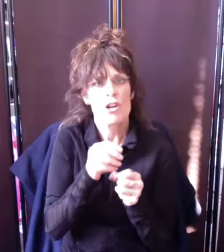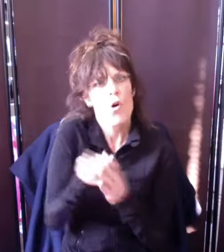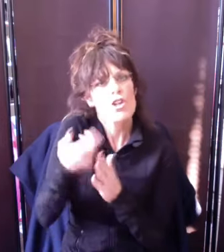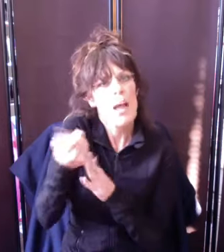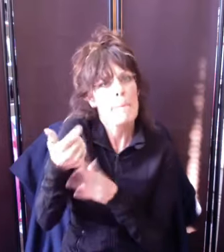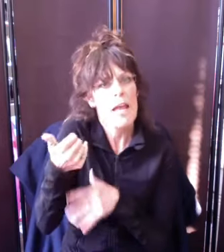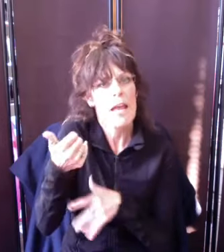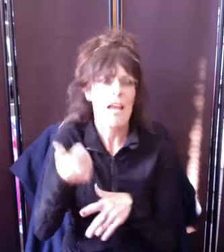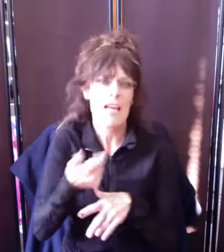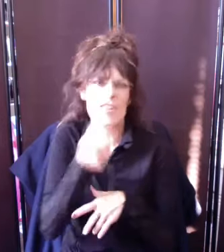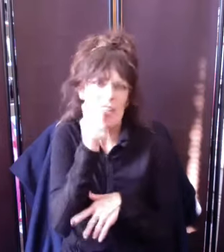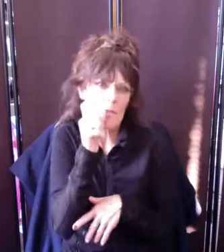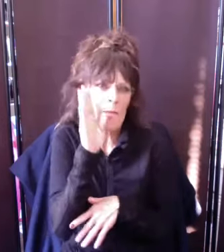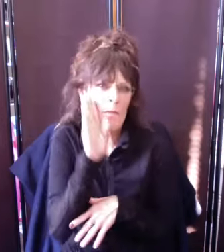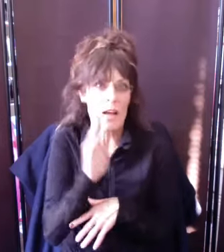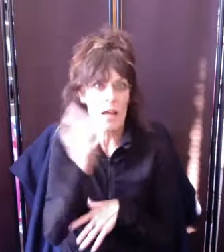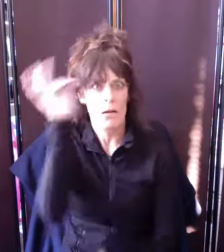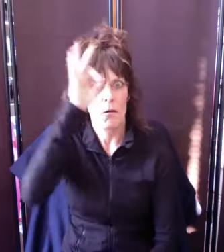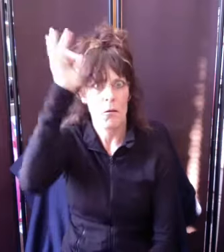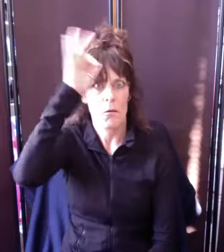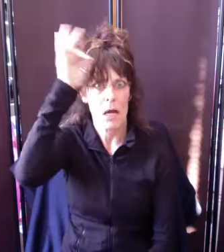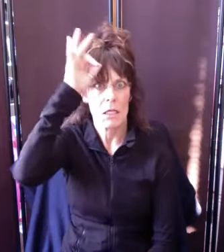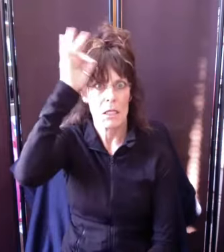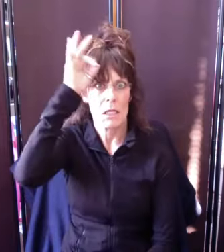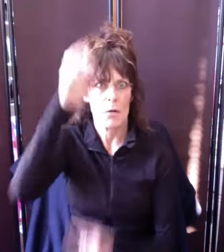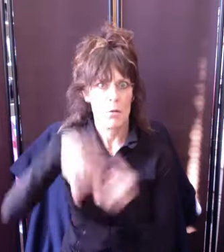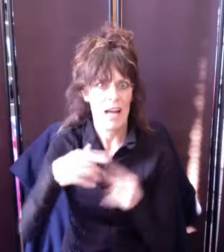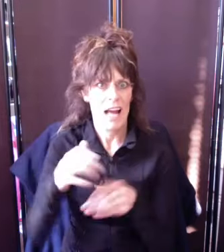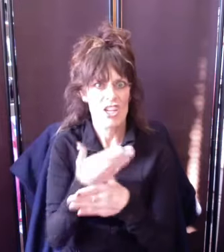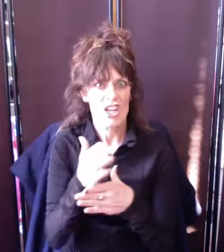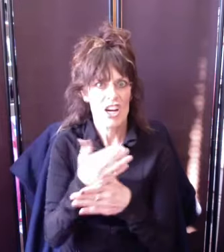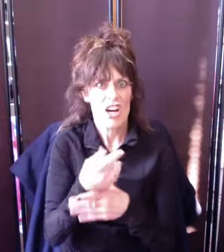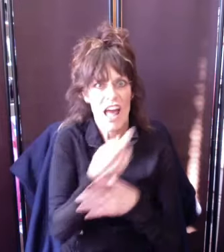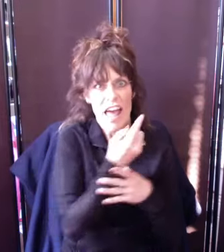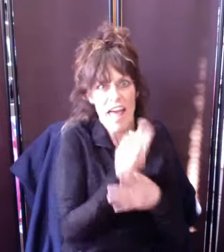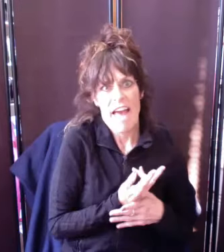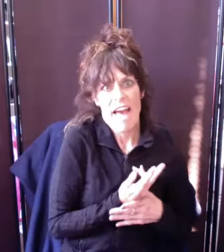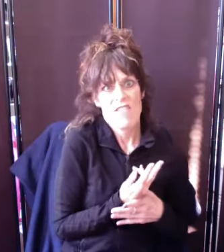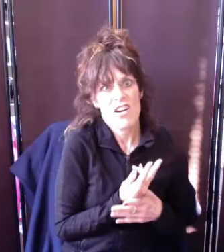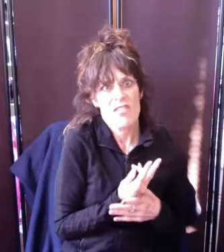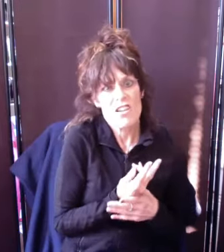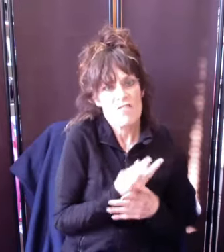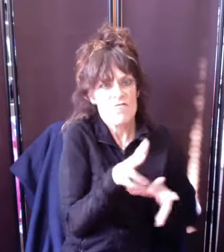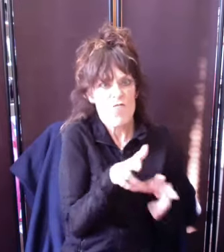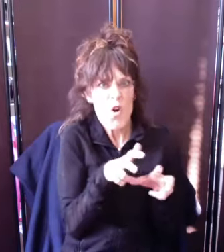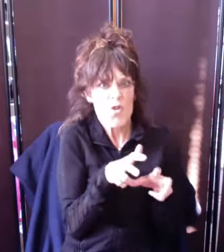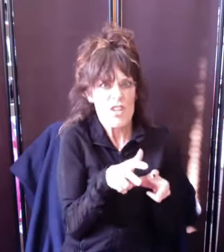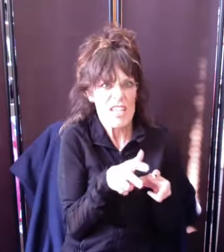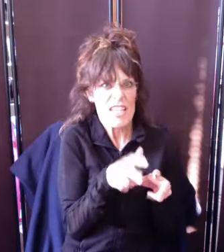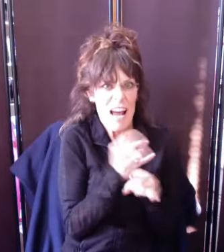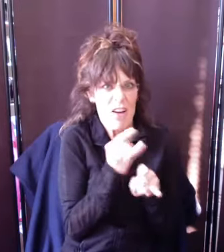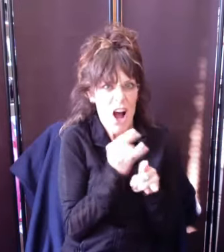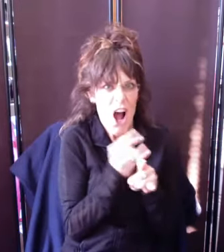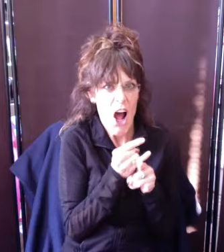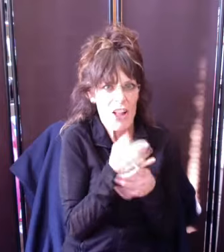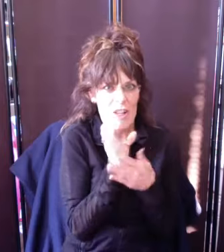had no idea that when I shared a half a strawberry daiquiri, frozen strawberry daiquiri on the end of a pier with a friend of mine who was a senior